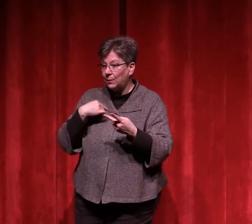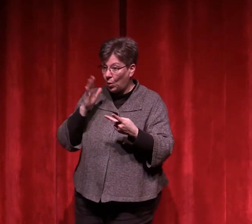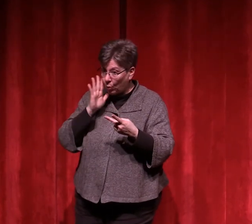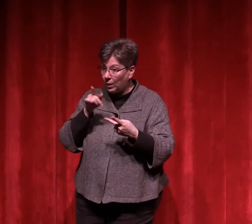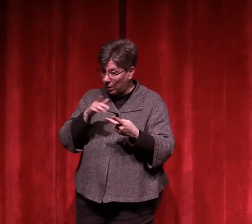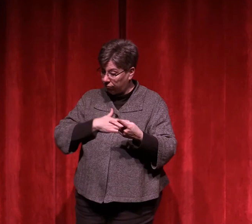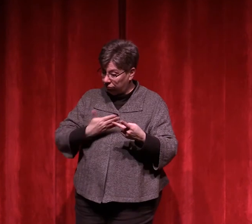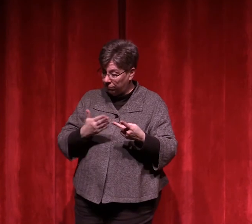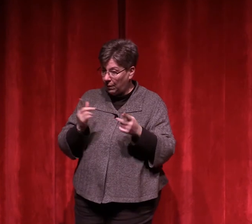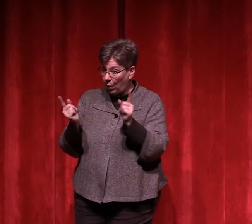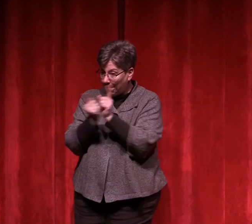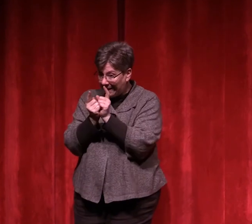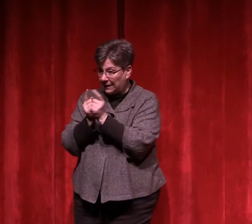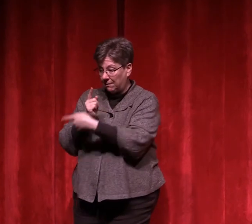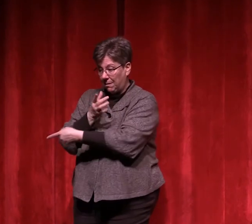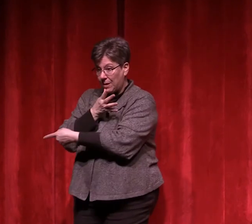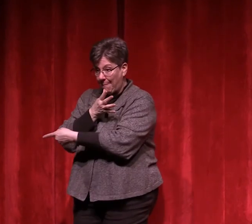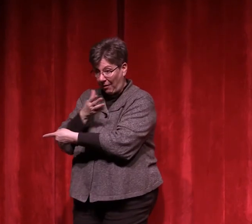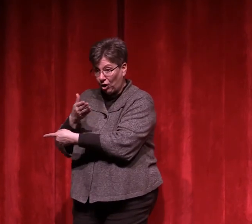meet the birth mother?